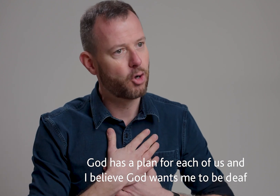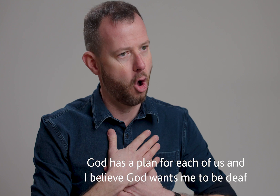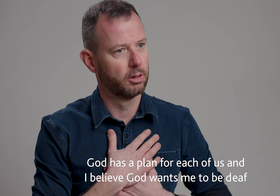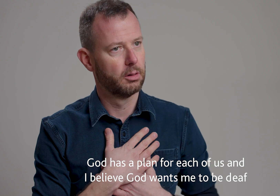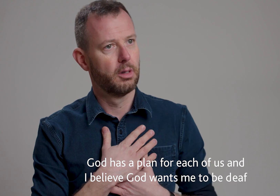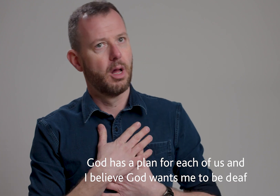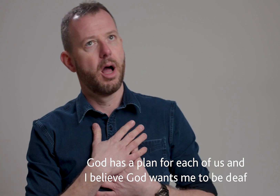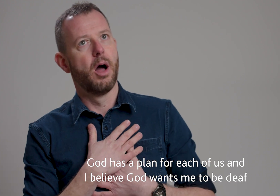God.